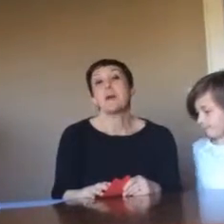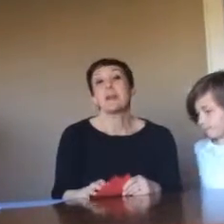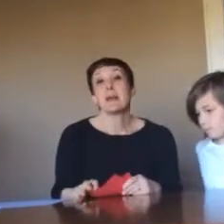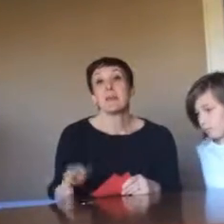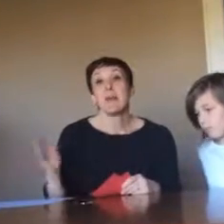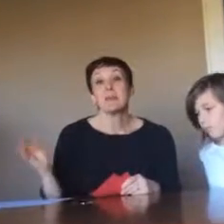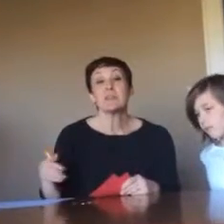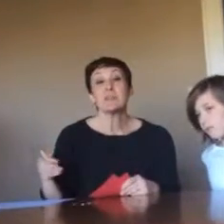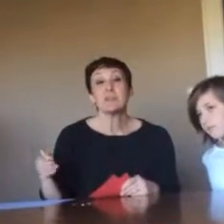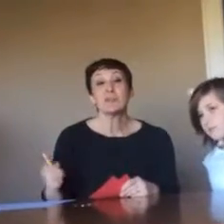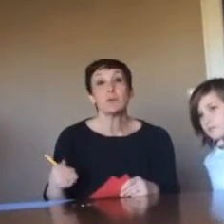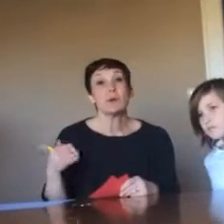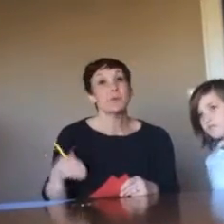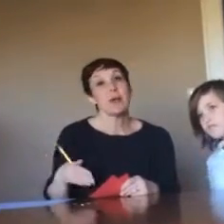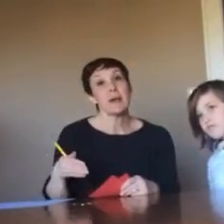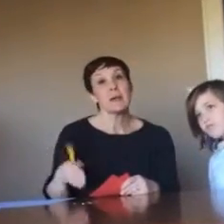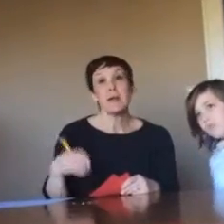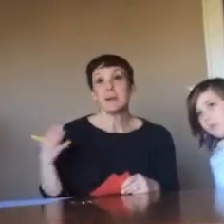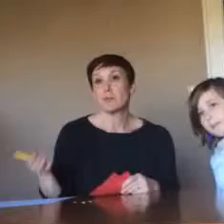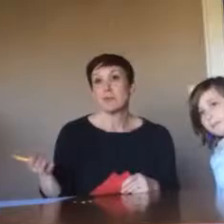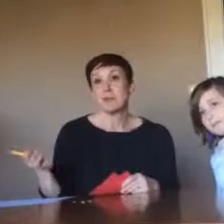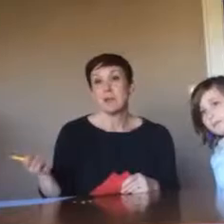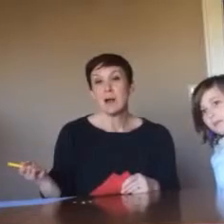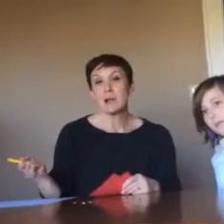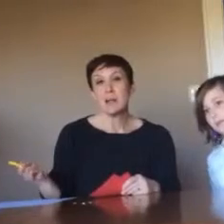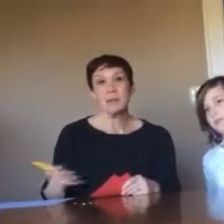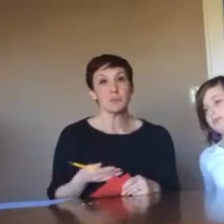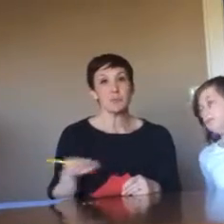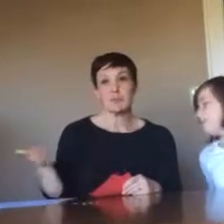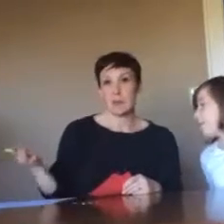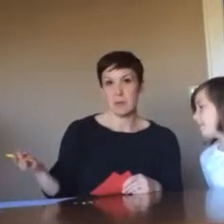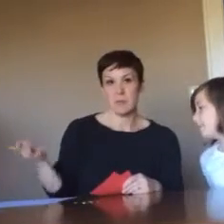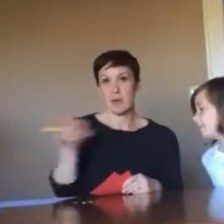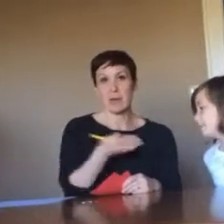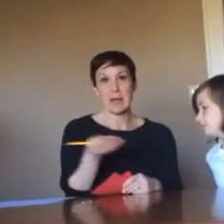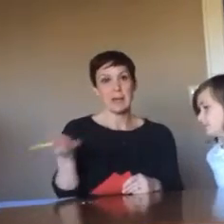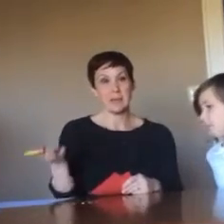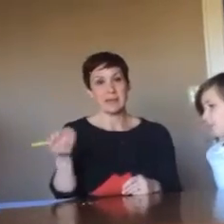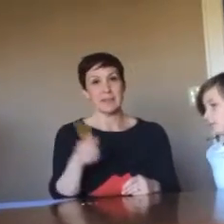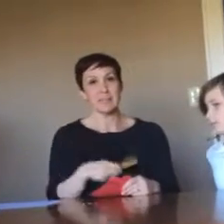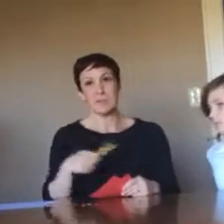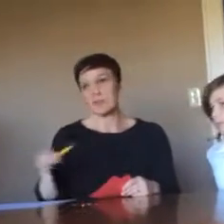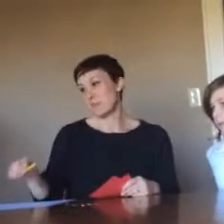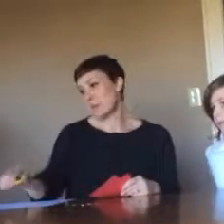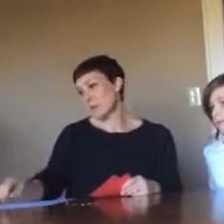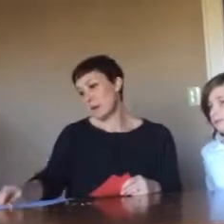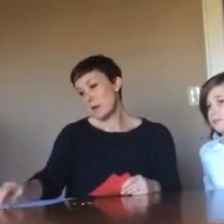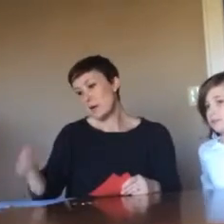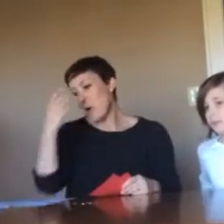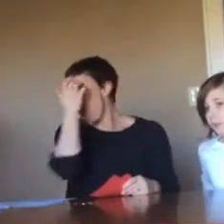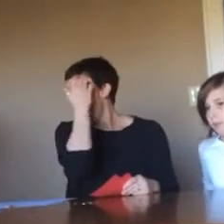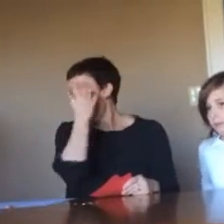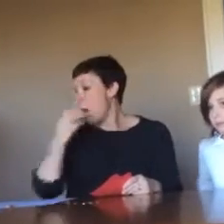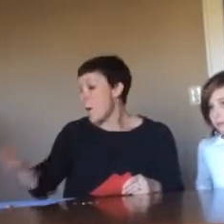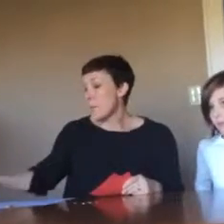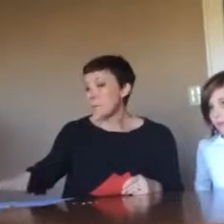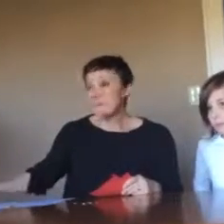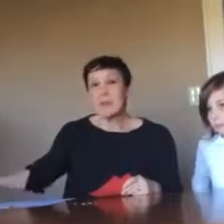And again, I'm going to do a red and a green color match. We'll see how far I get in my 7-minute video here. And